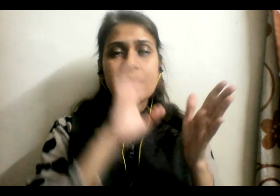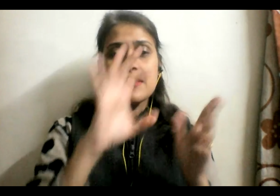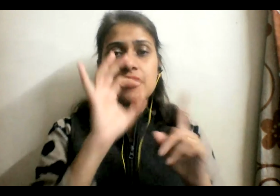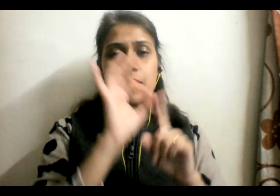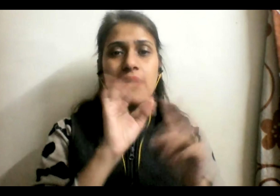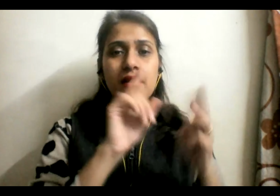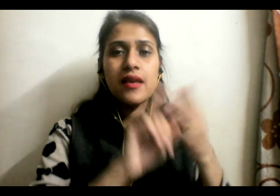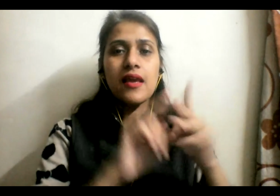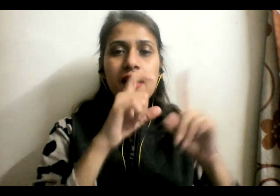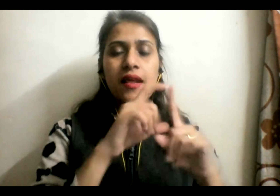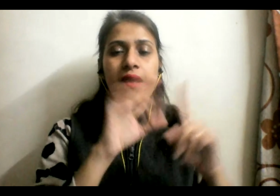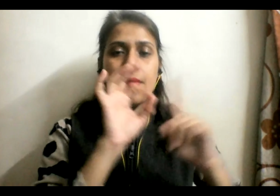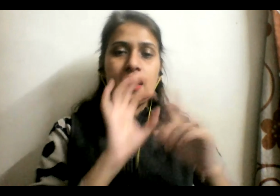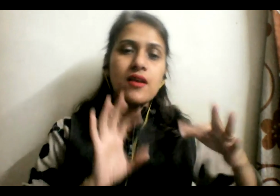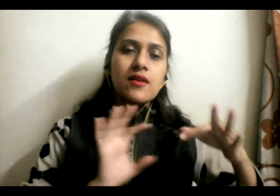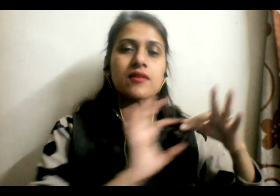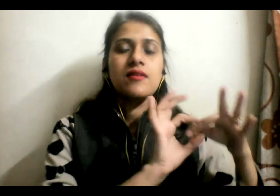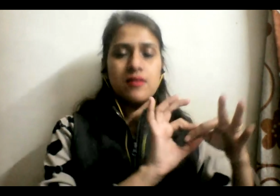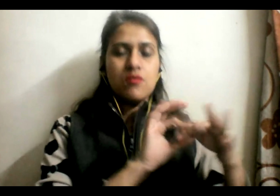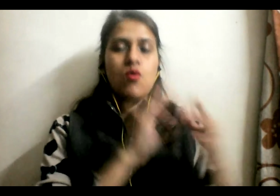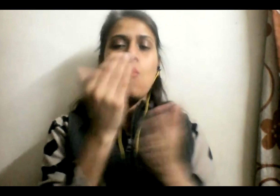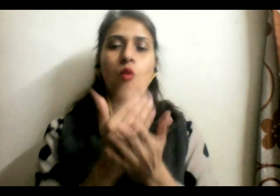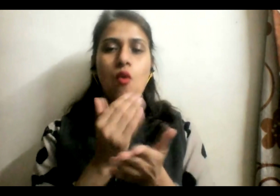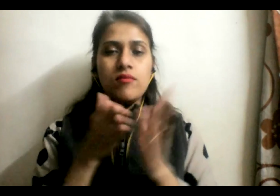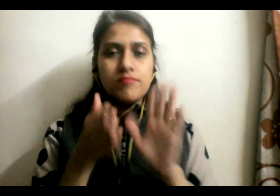Employment of Disabled People,